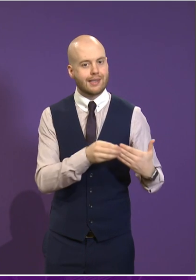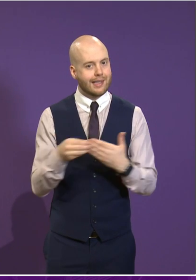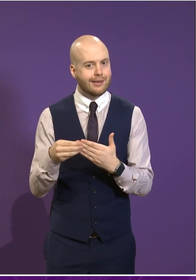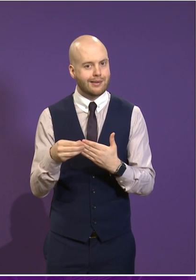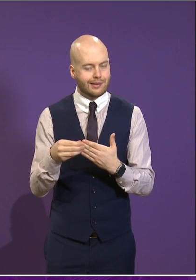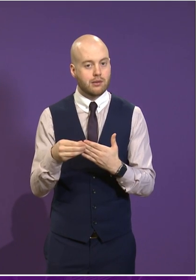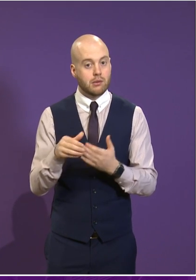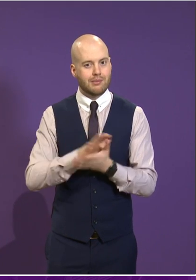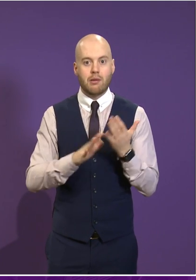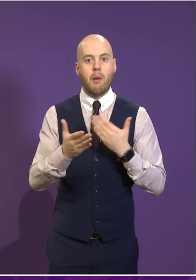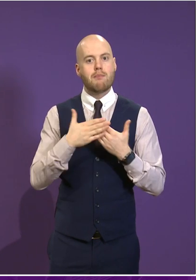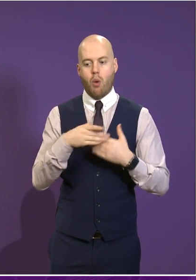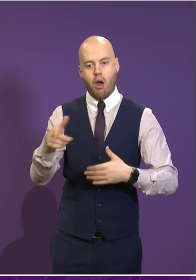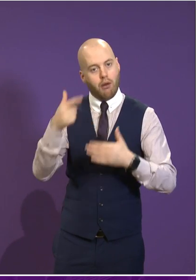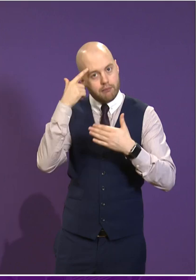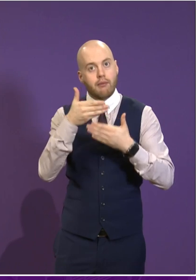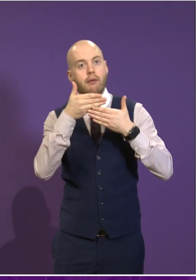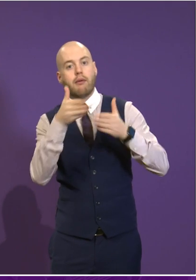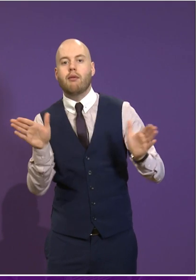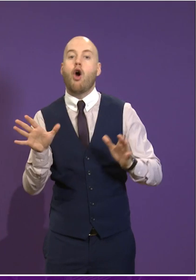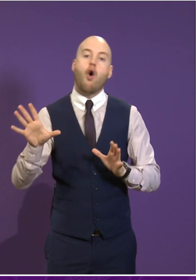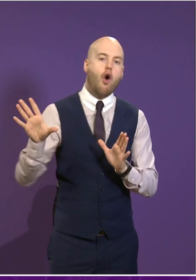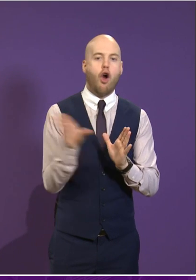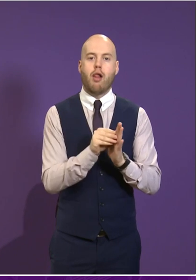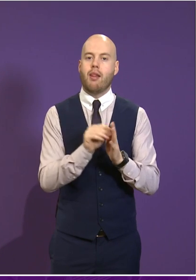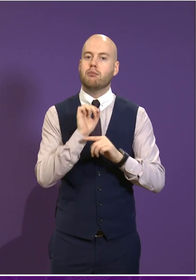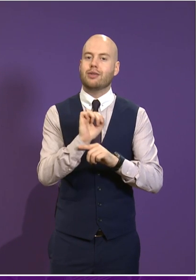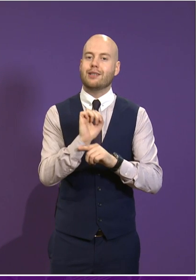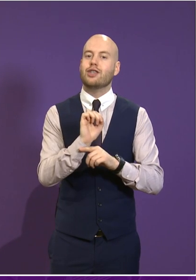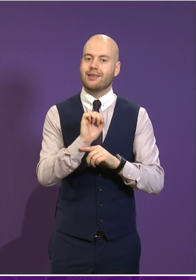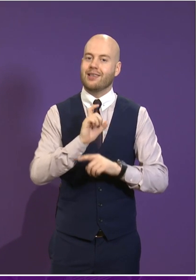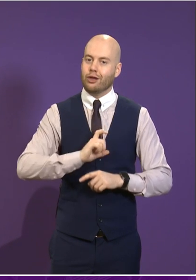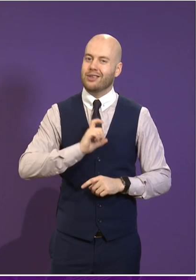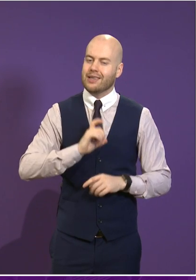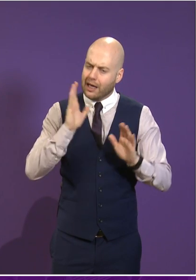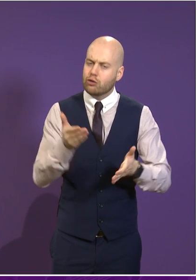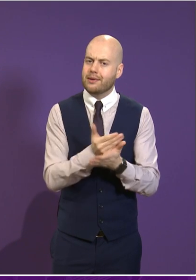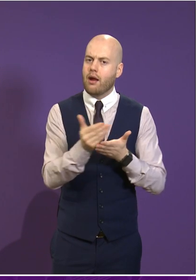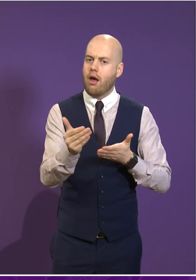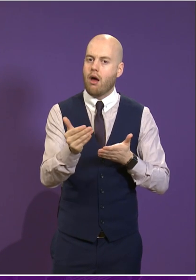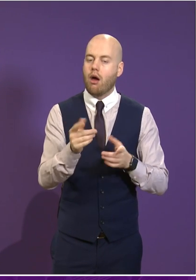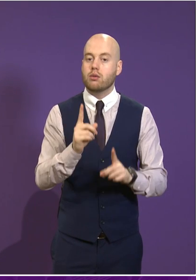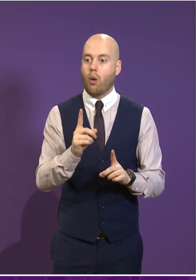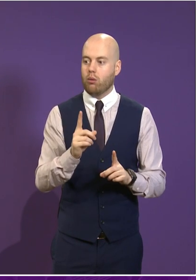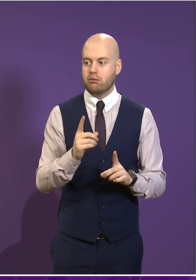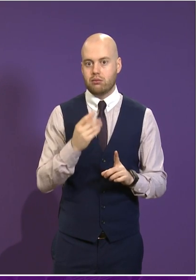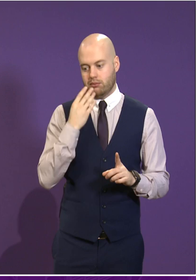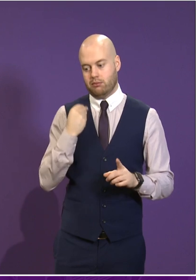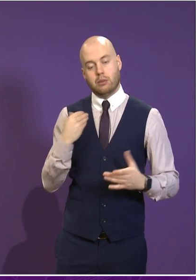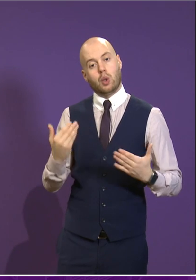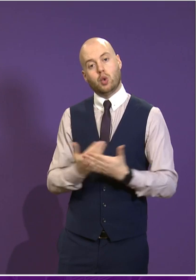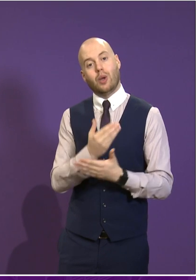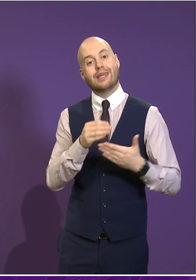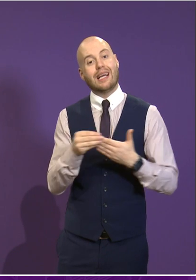more of an impetus on them looking at all the protected characteristics and being clear of that. So the latest guidance is a bit clearer on